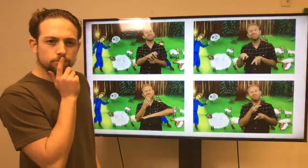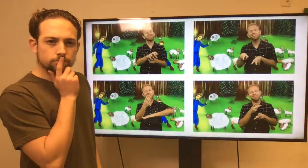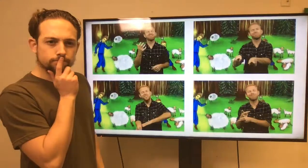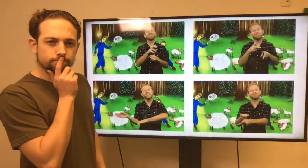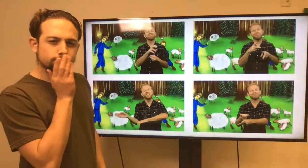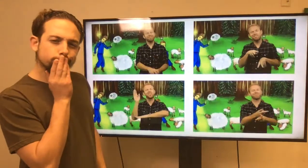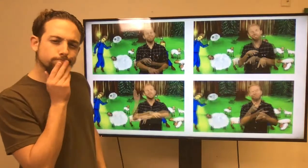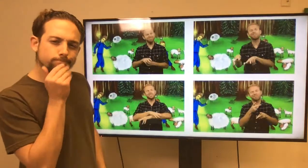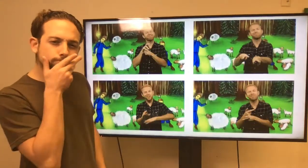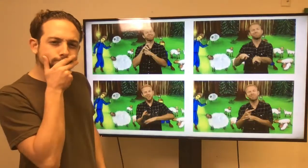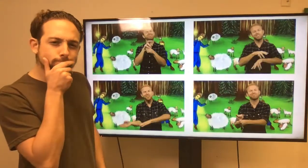movement.